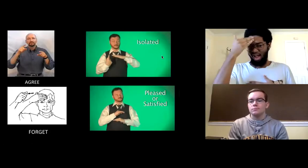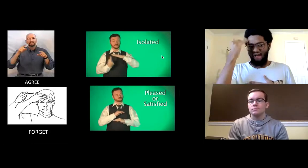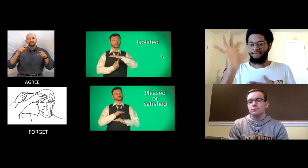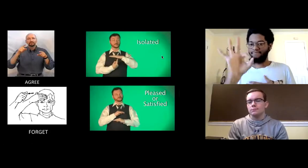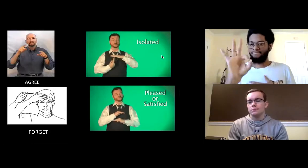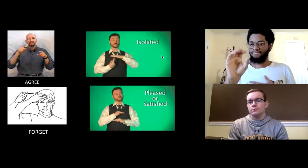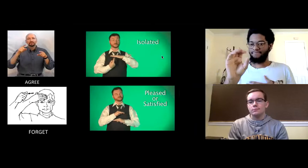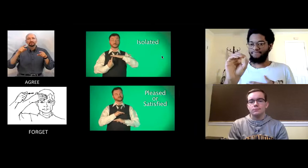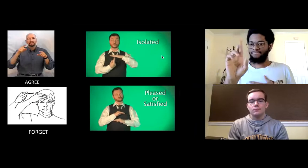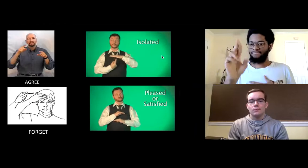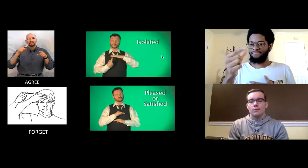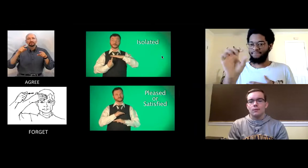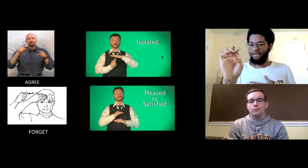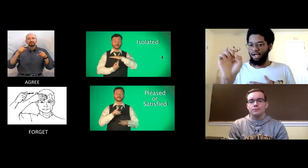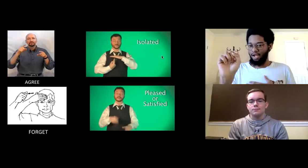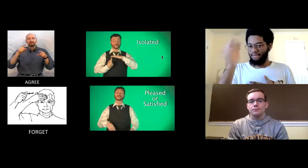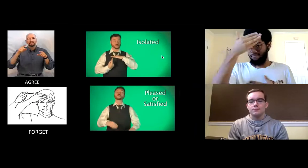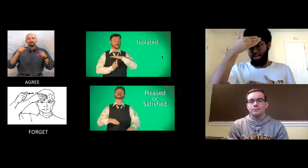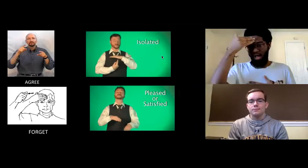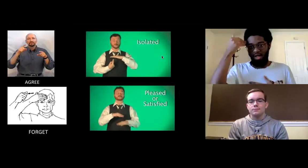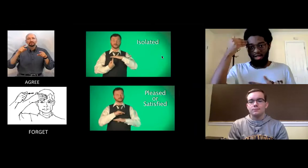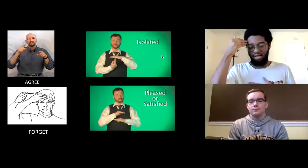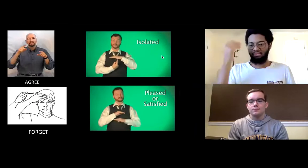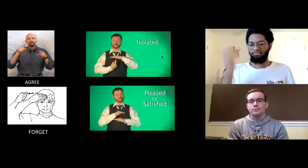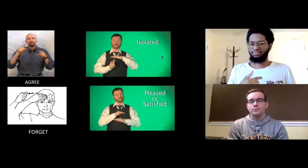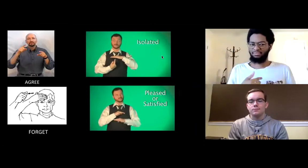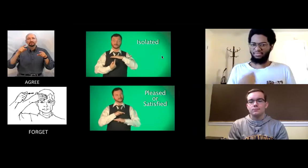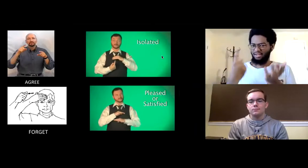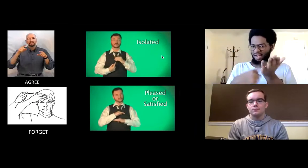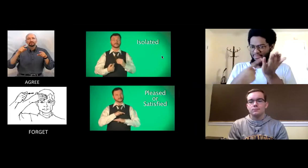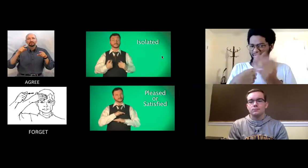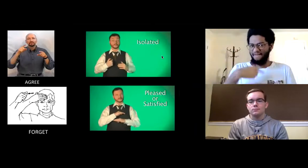The next sign is forget. Sign like this.